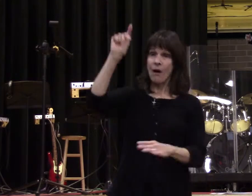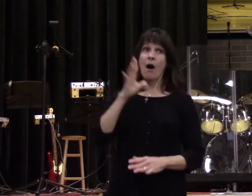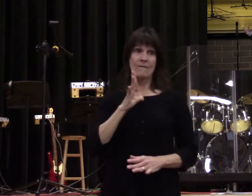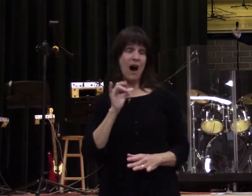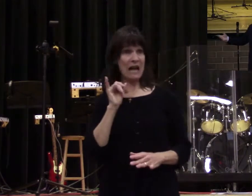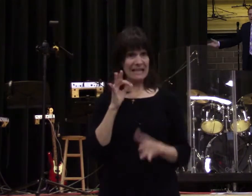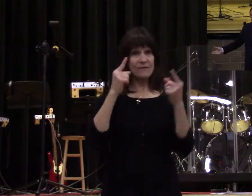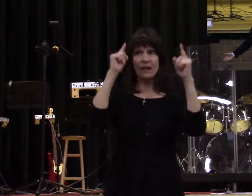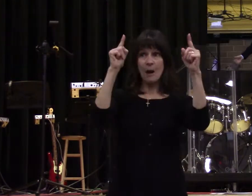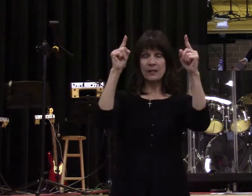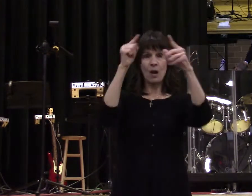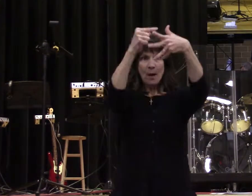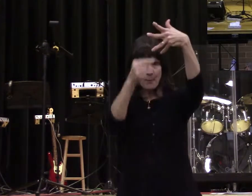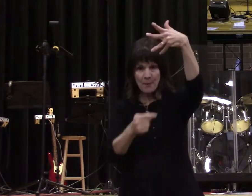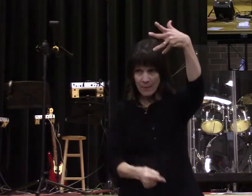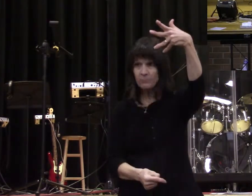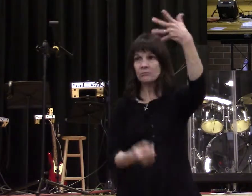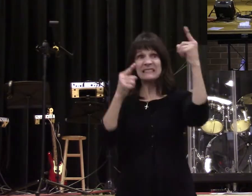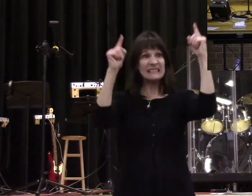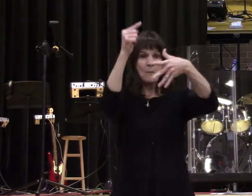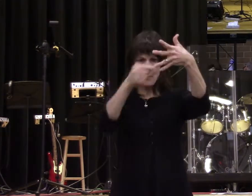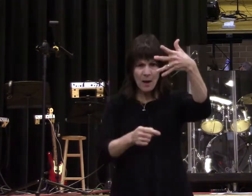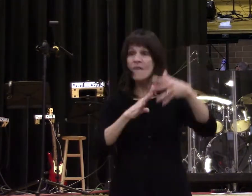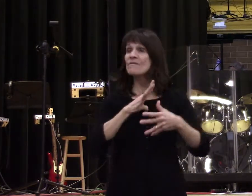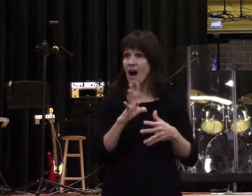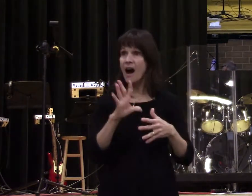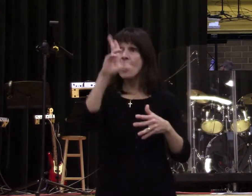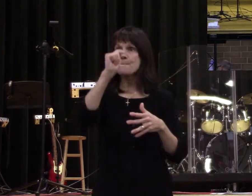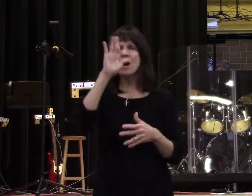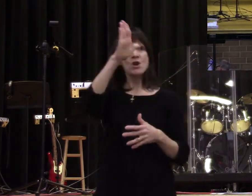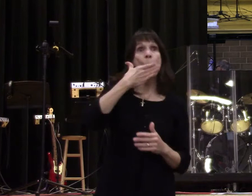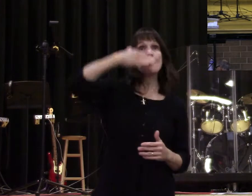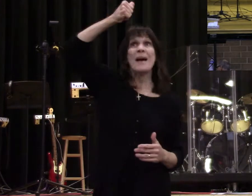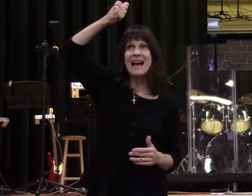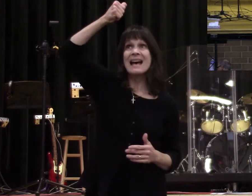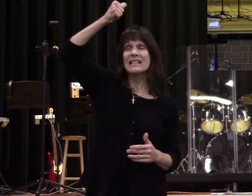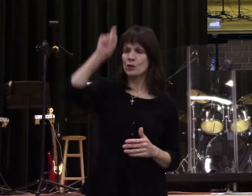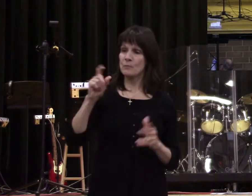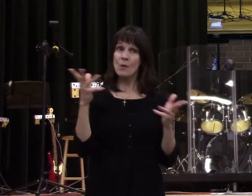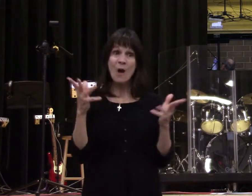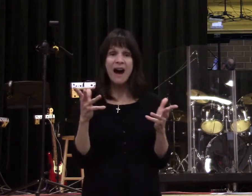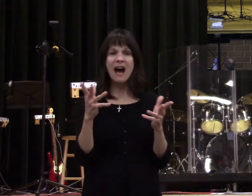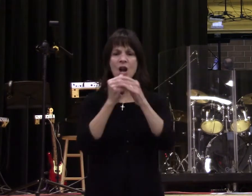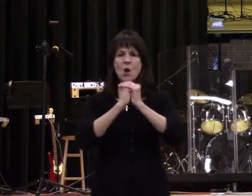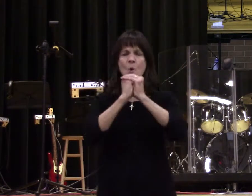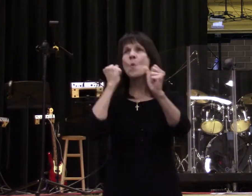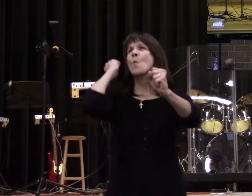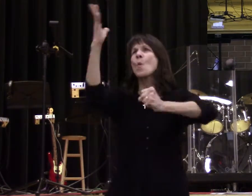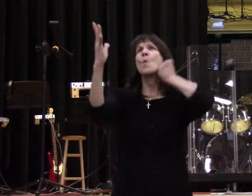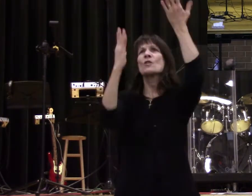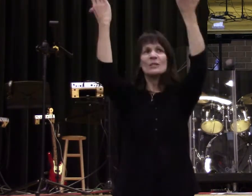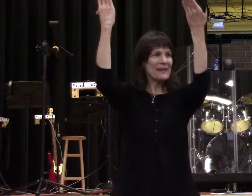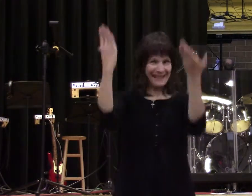or accomplishing some financial treat. The best of your best should be your worship unto God. You know, we